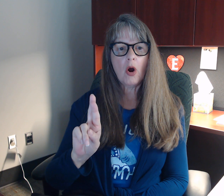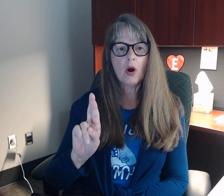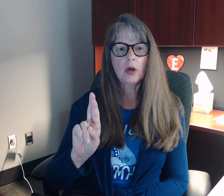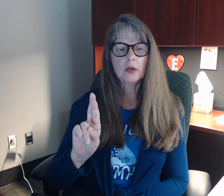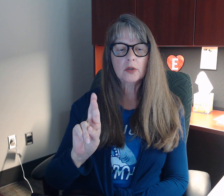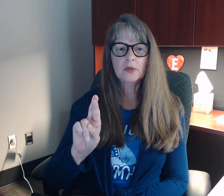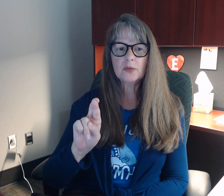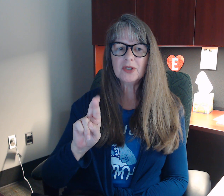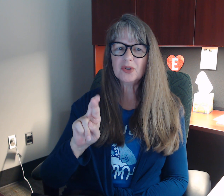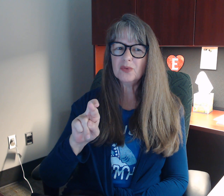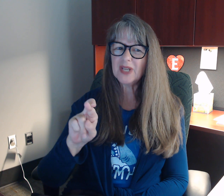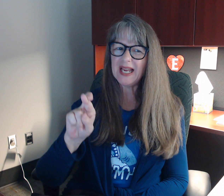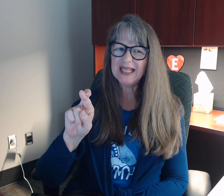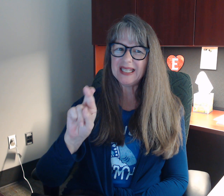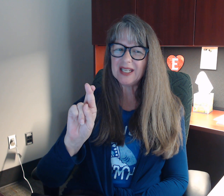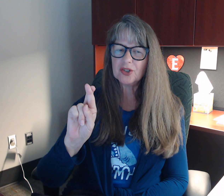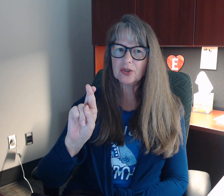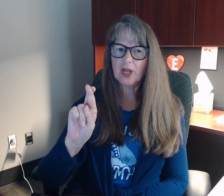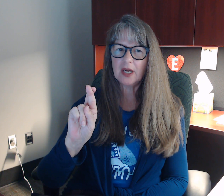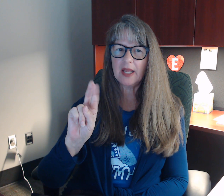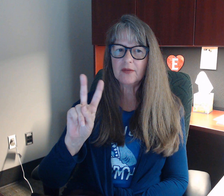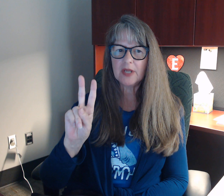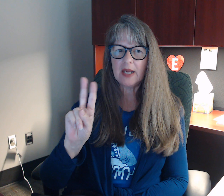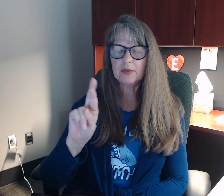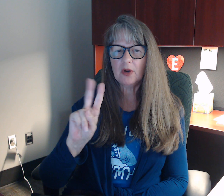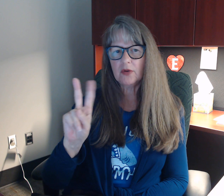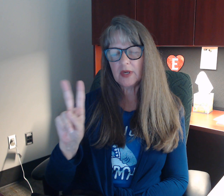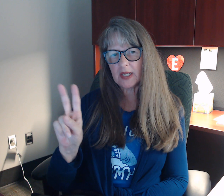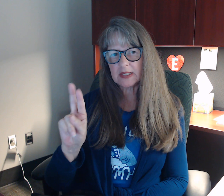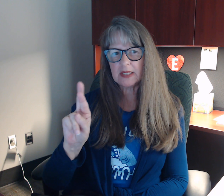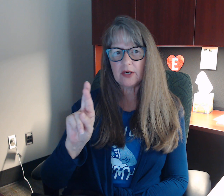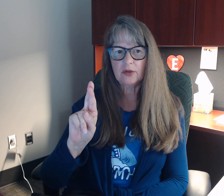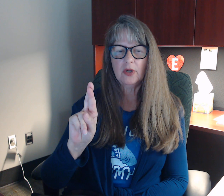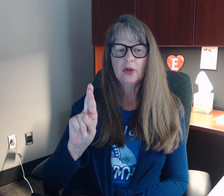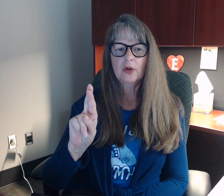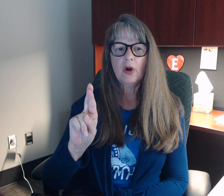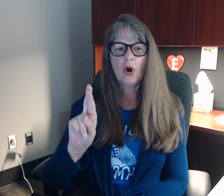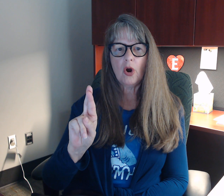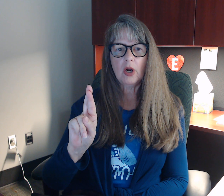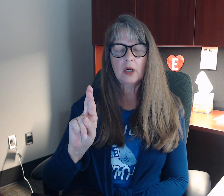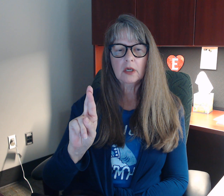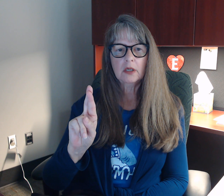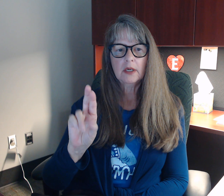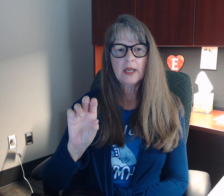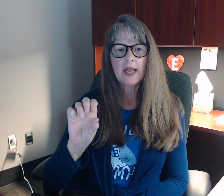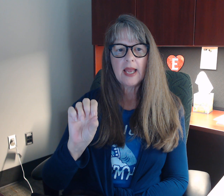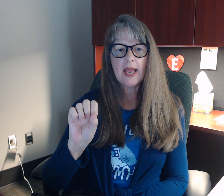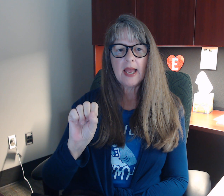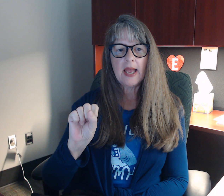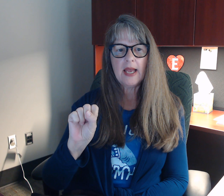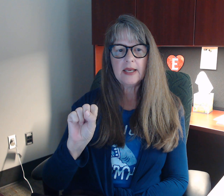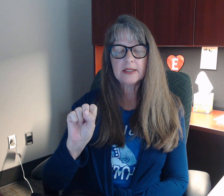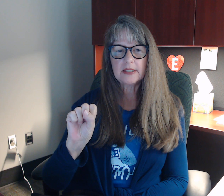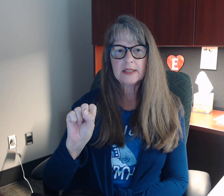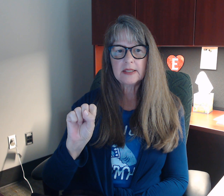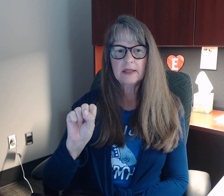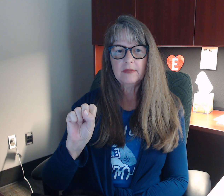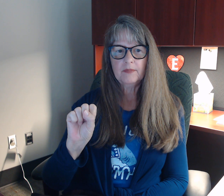R, don't do it too tightly because you're not going to have time to go to the next letter. R, S,